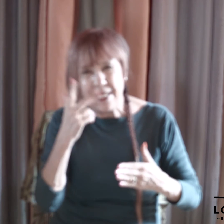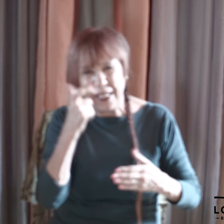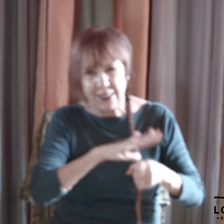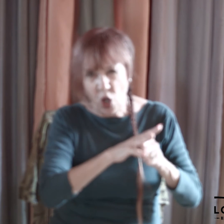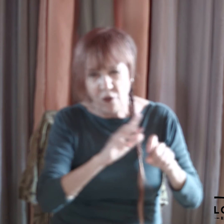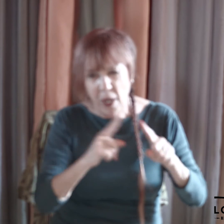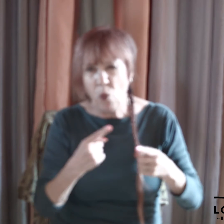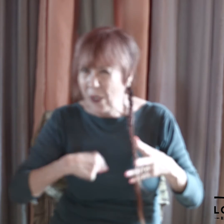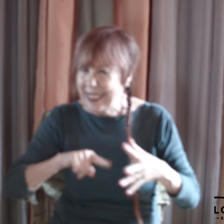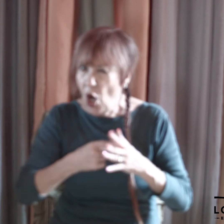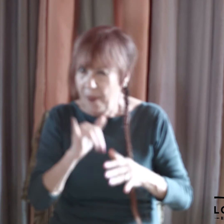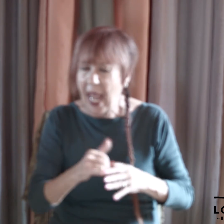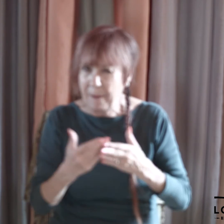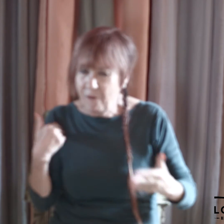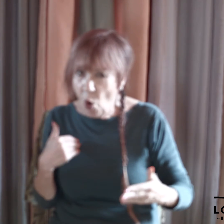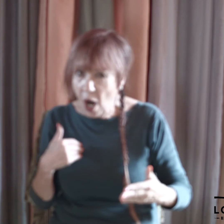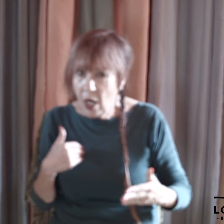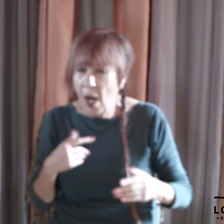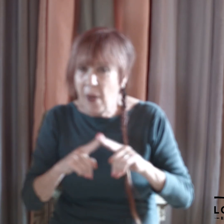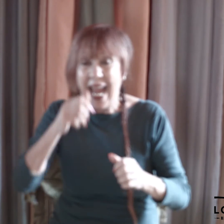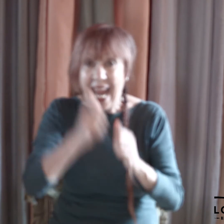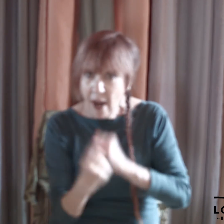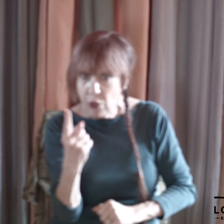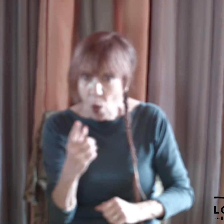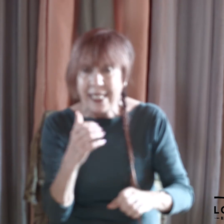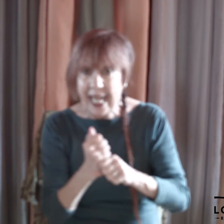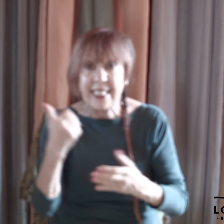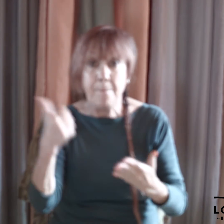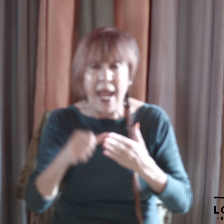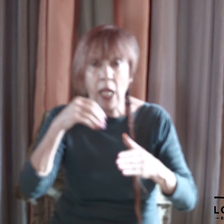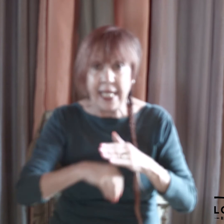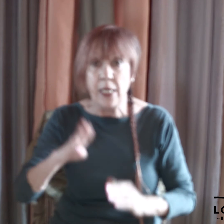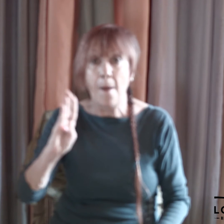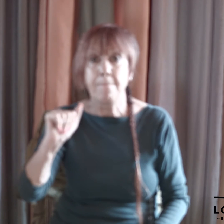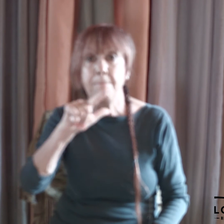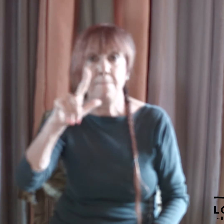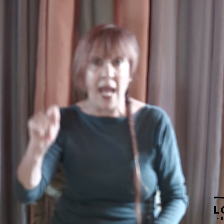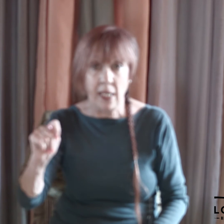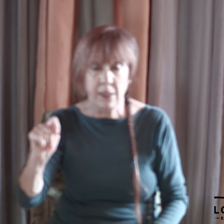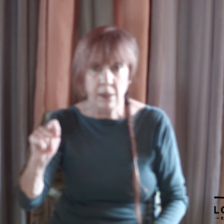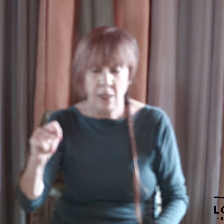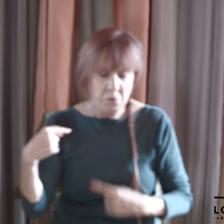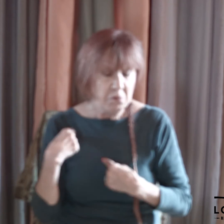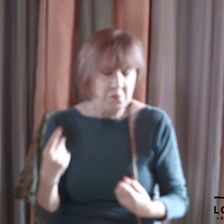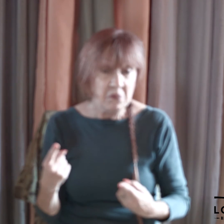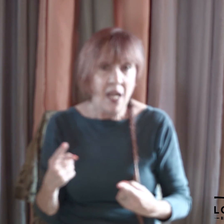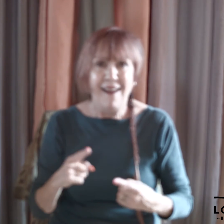earlier, everyone gets a mail-in ballot, which we've been advocating for a very long time. Makes no sense to me that I have to sign up for